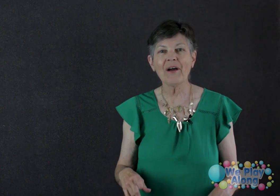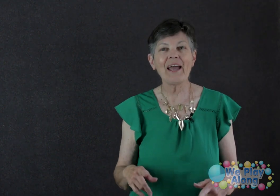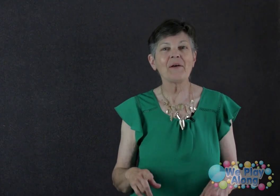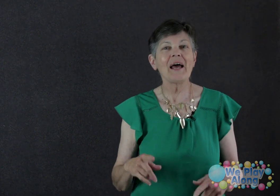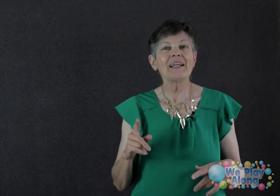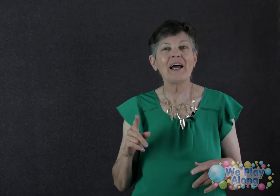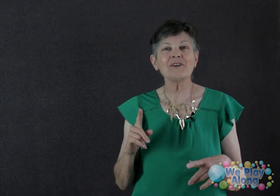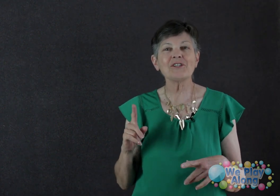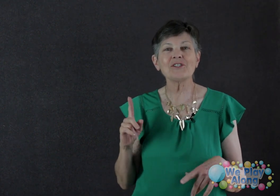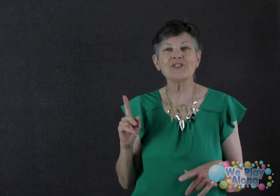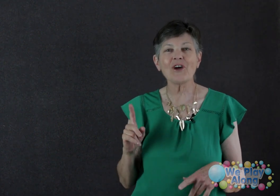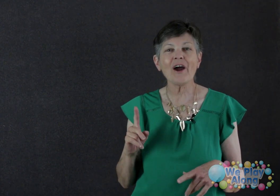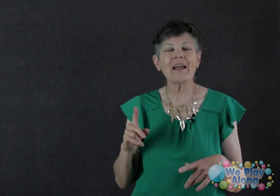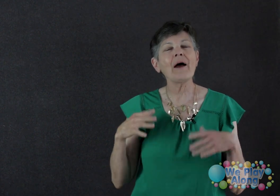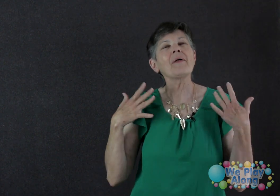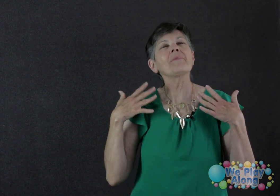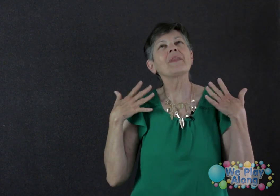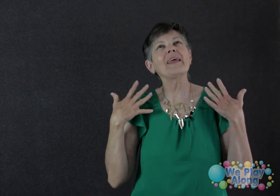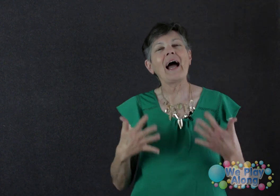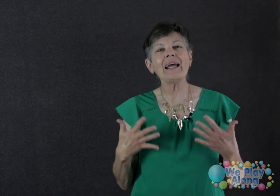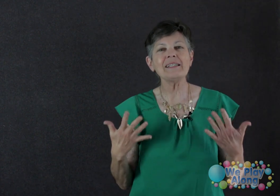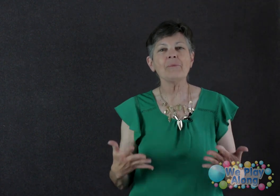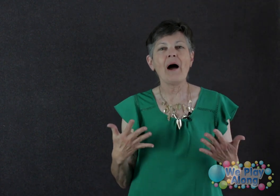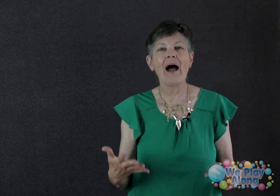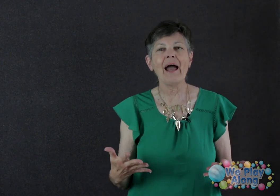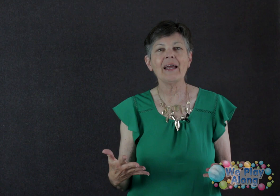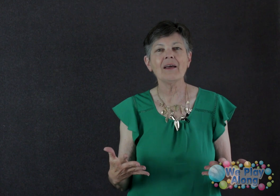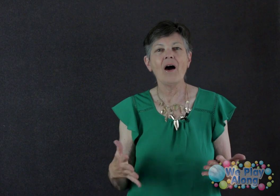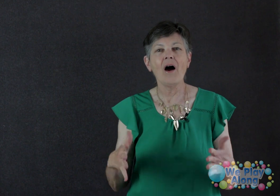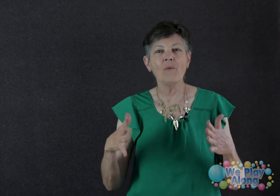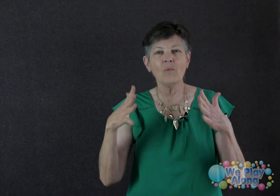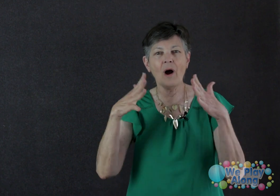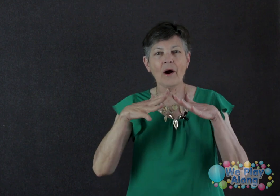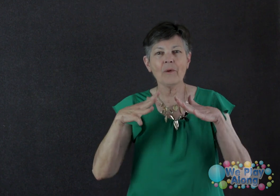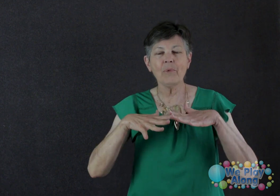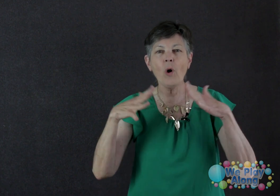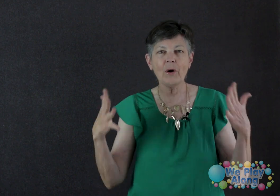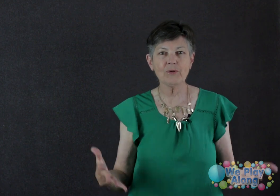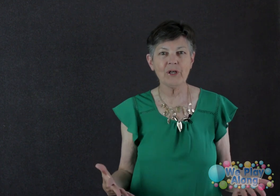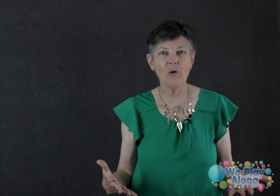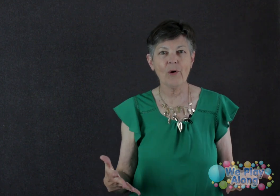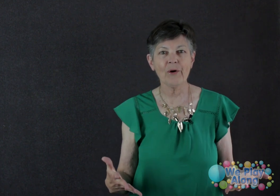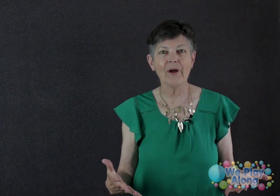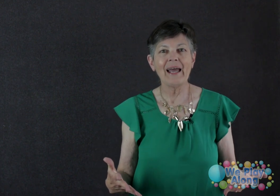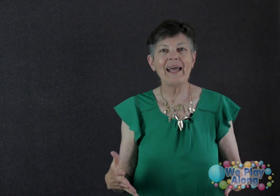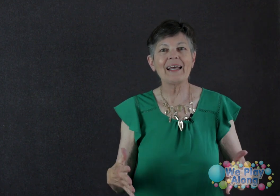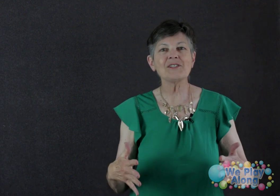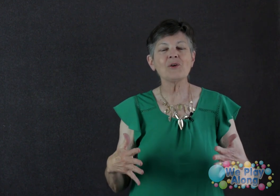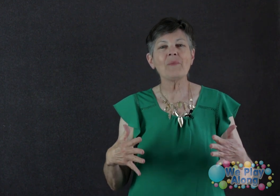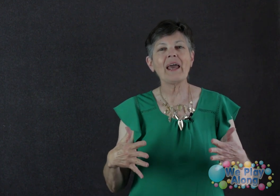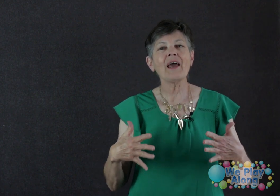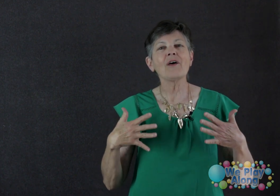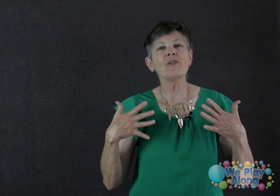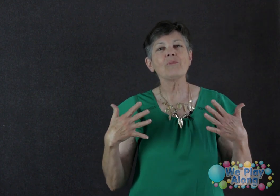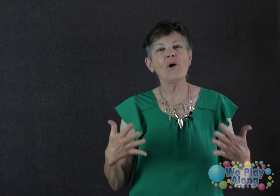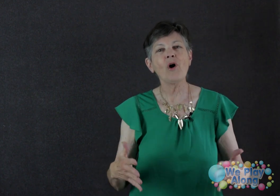Okay, now to start, now the idea behind our Poetry Corner is to make the